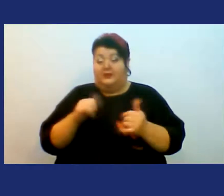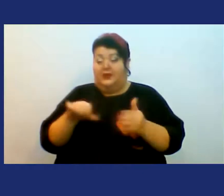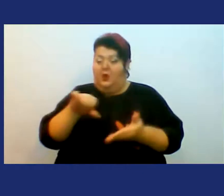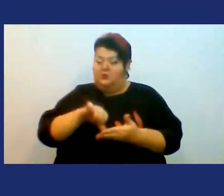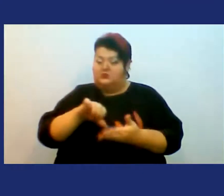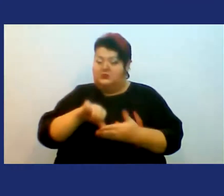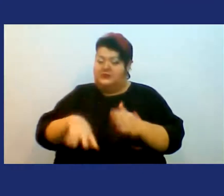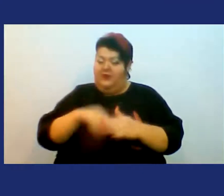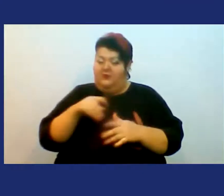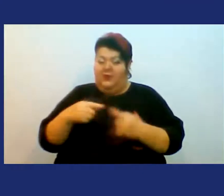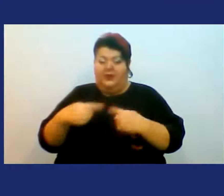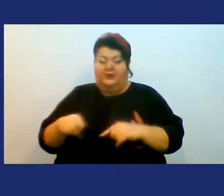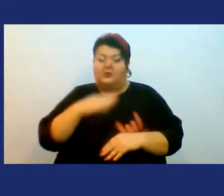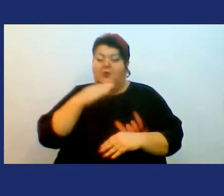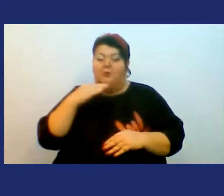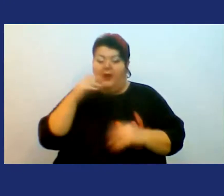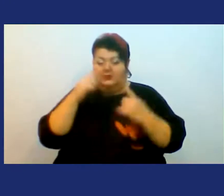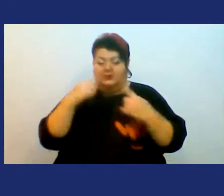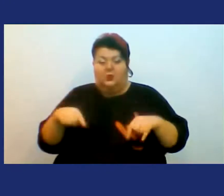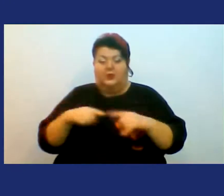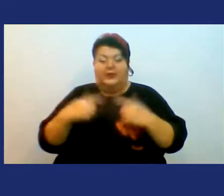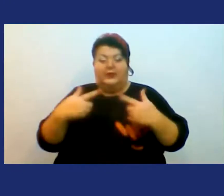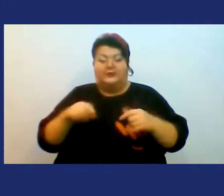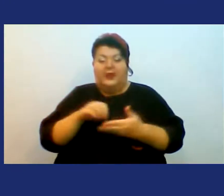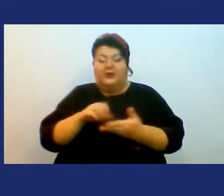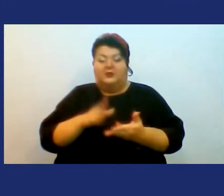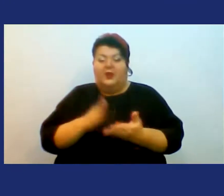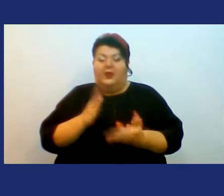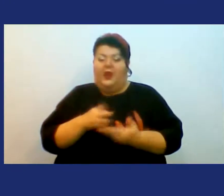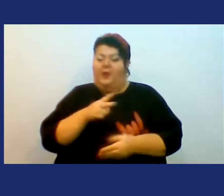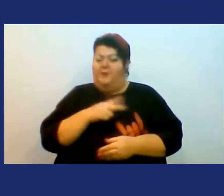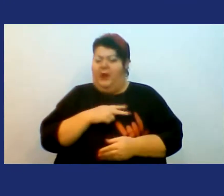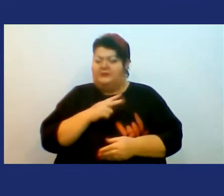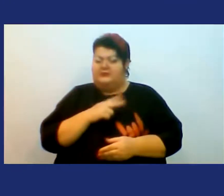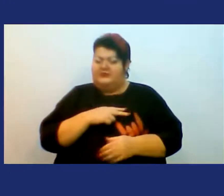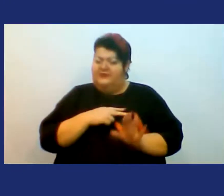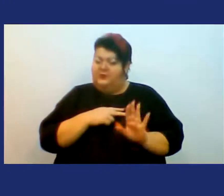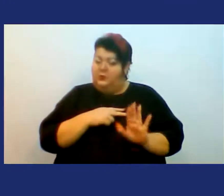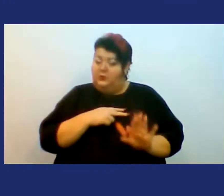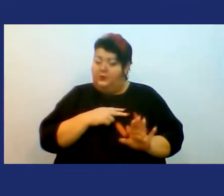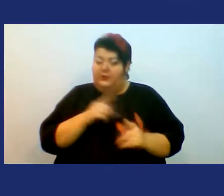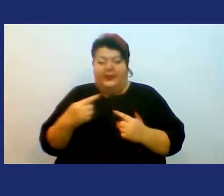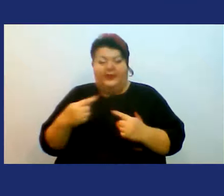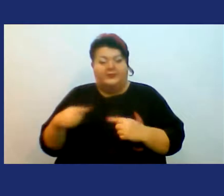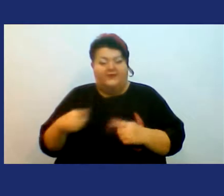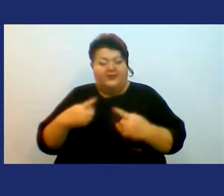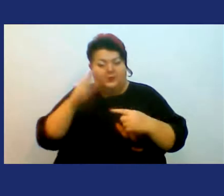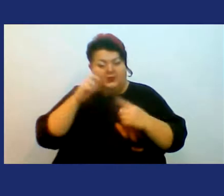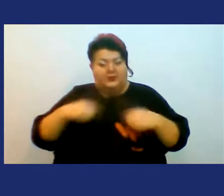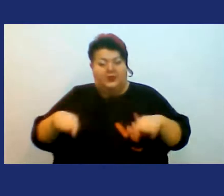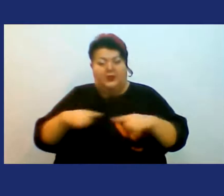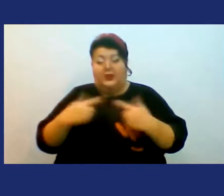lists, rather than being automatically included as a result, for instance, of population